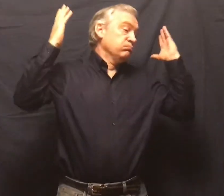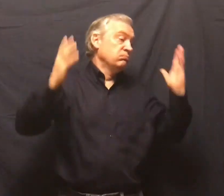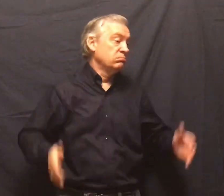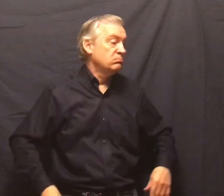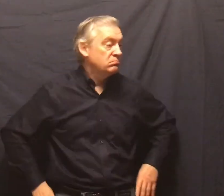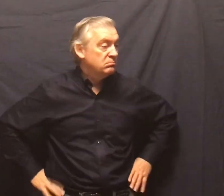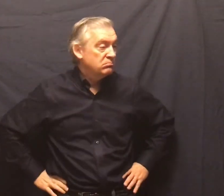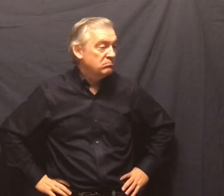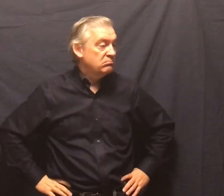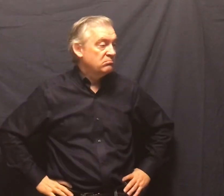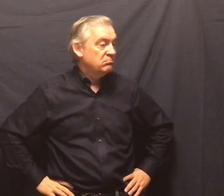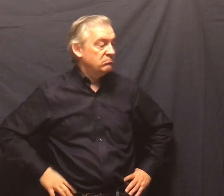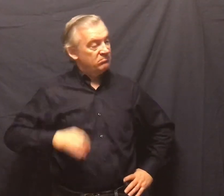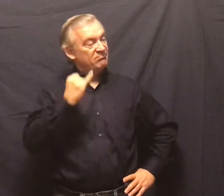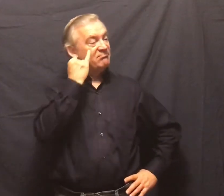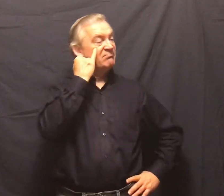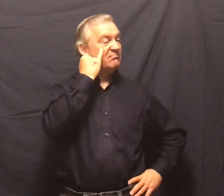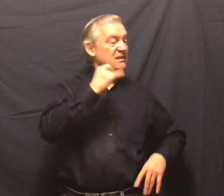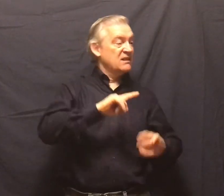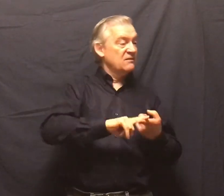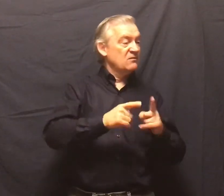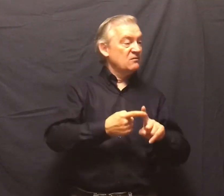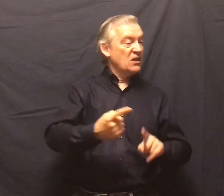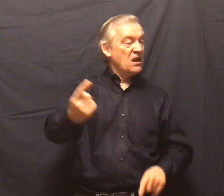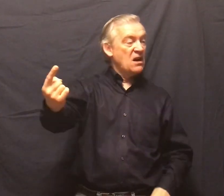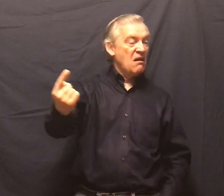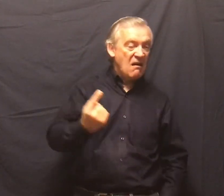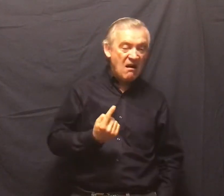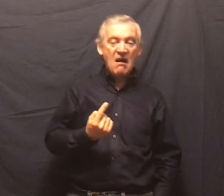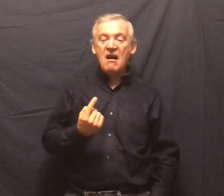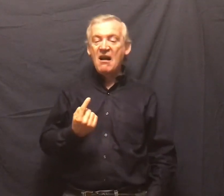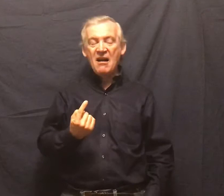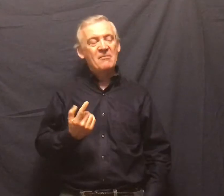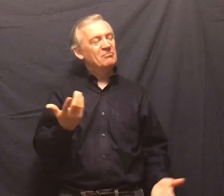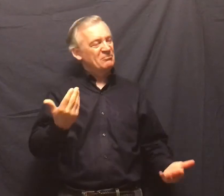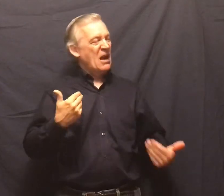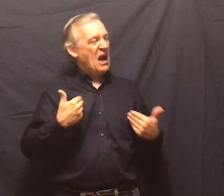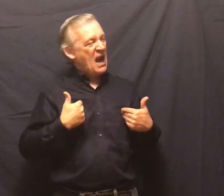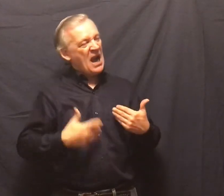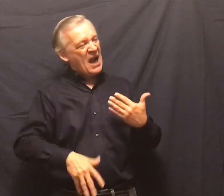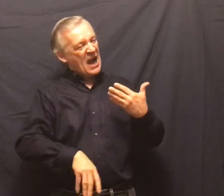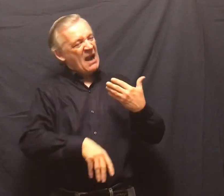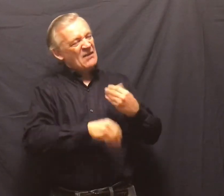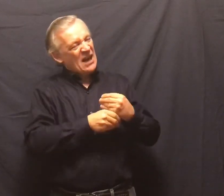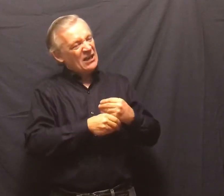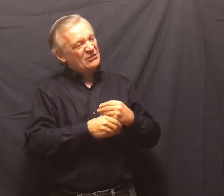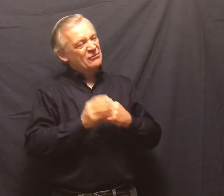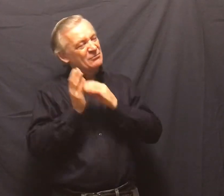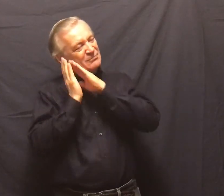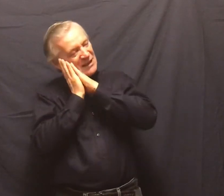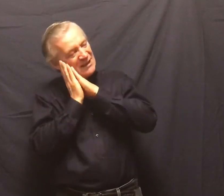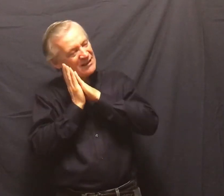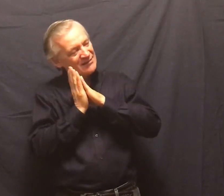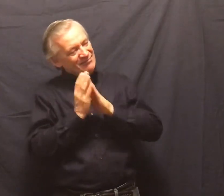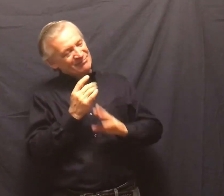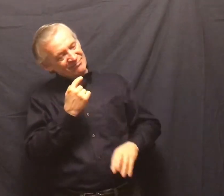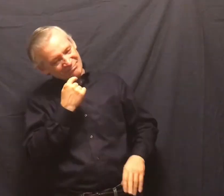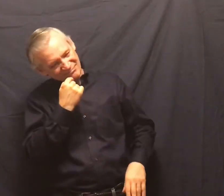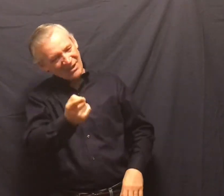And if a friend come along, why, we'd have an extra bunk and we'd say, why don't you spend the night? And by goodness, he would.